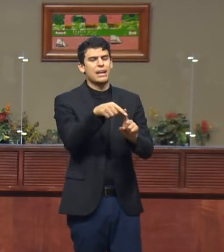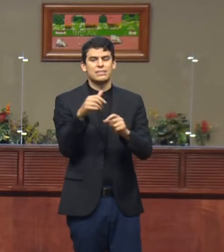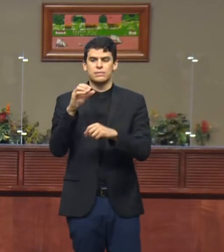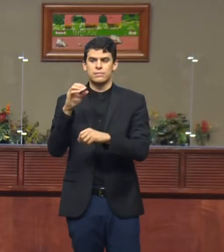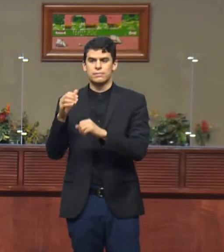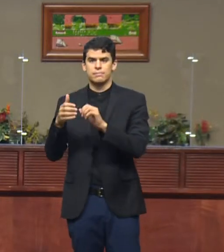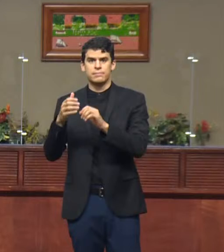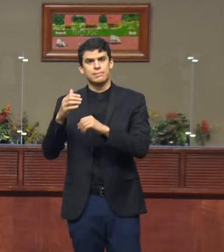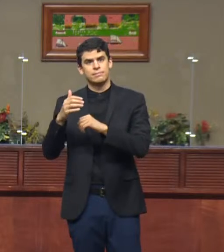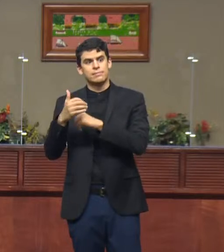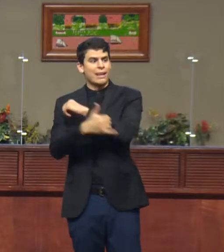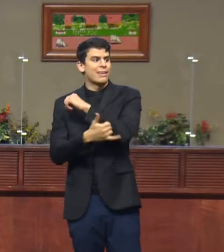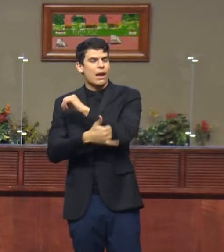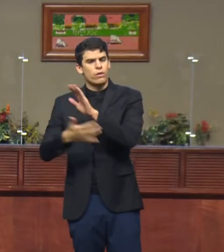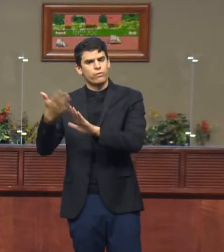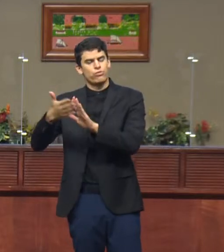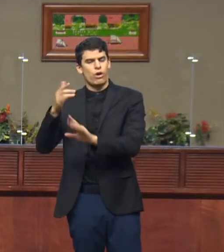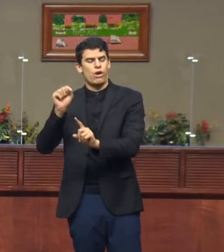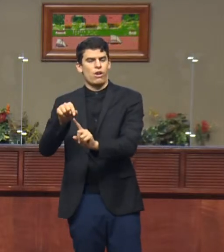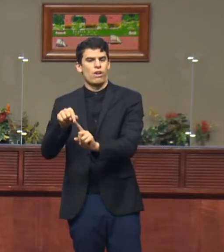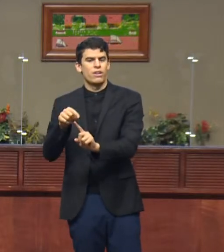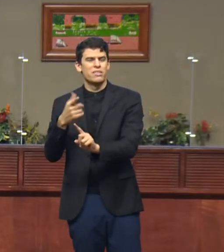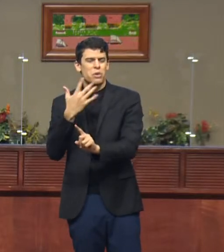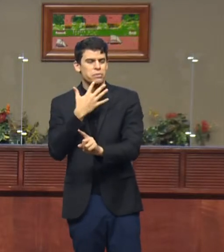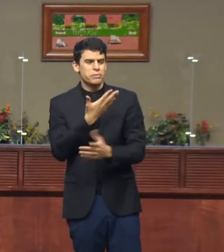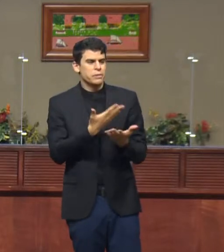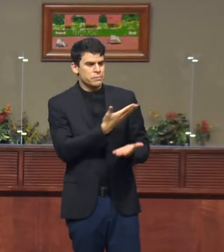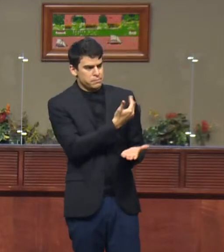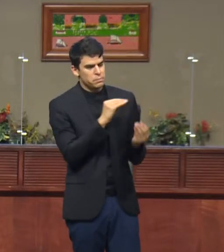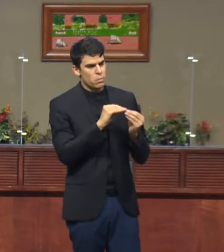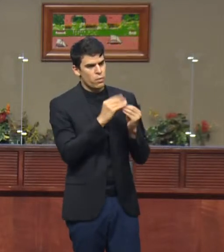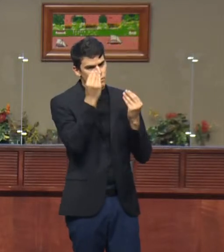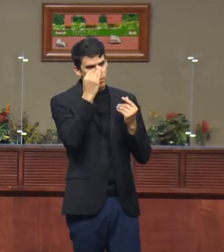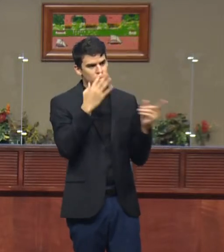ask Mayor Demings for insight into that.